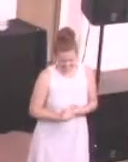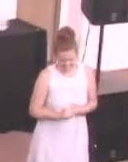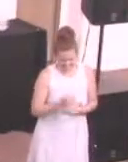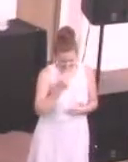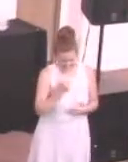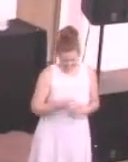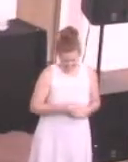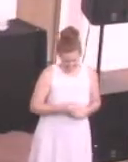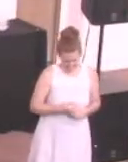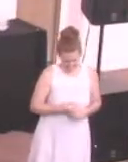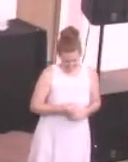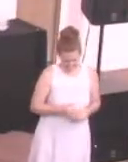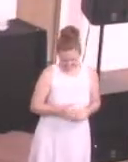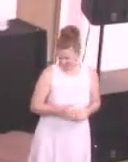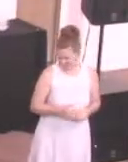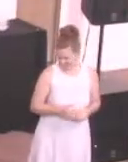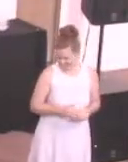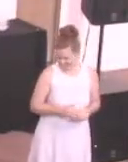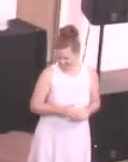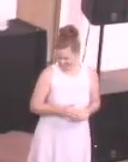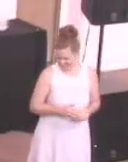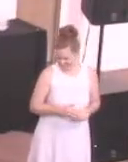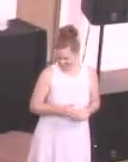See a little hand in the middle of his chest.